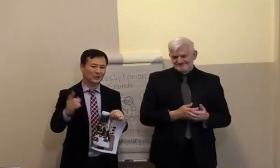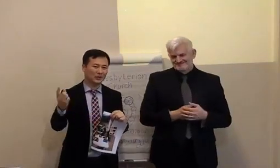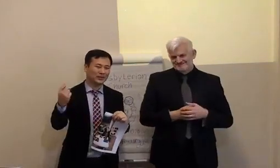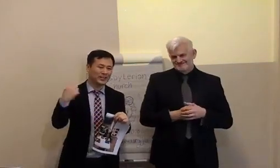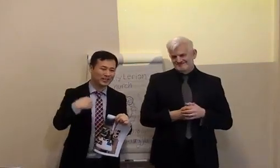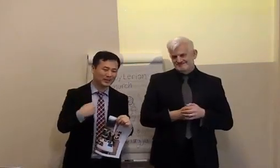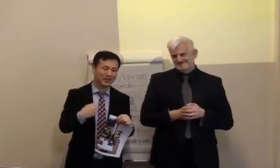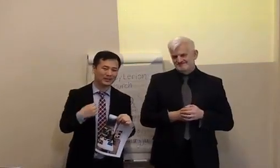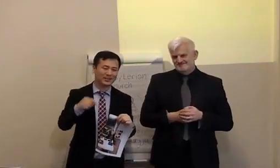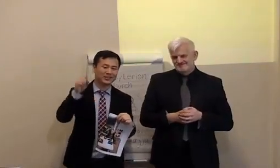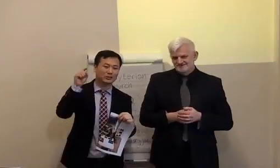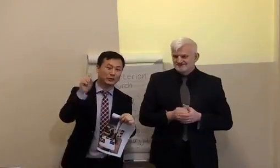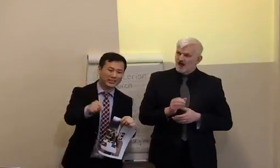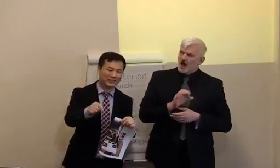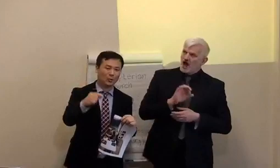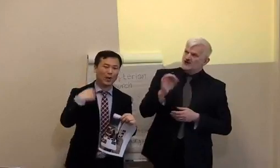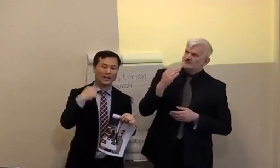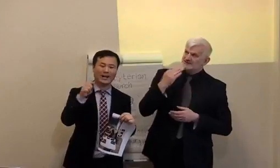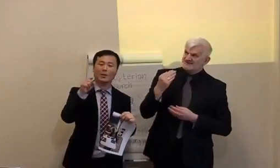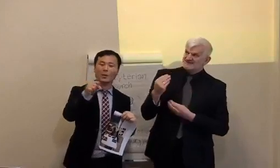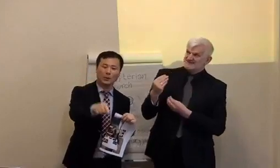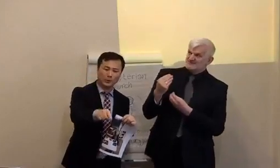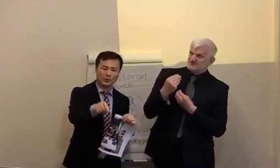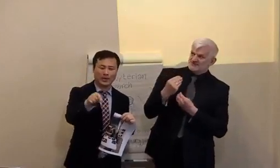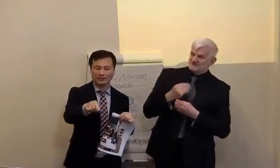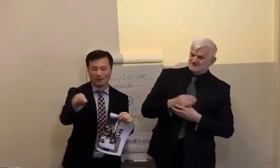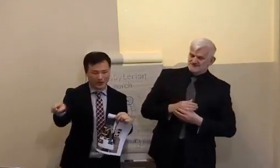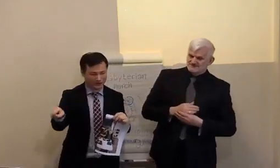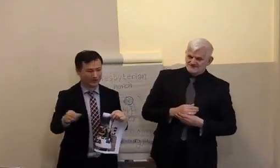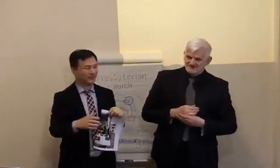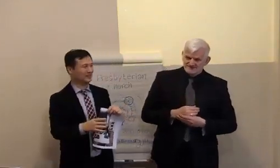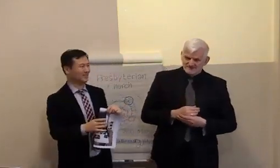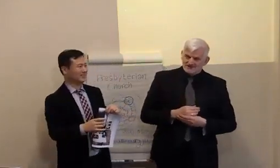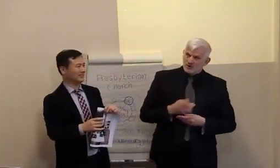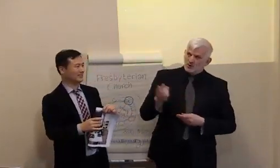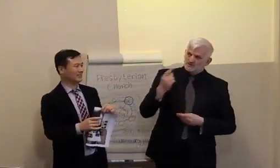Lord, teach me that this is the reason why I call you as pastor.